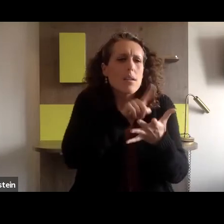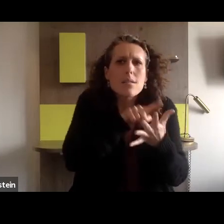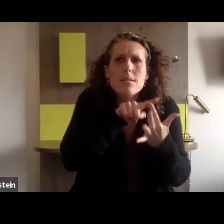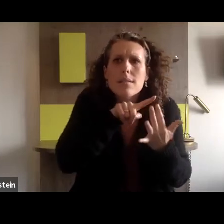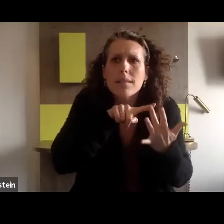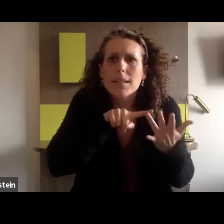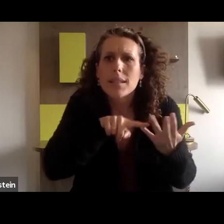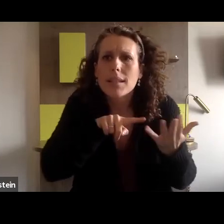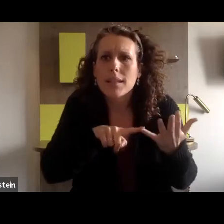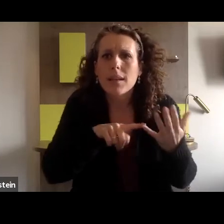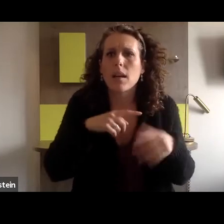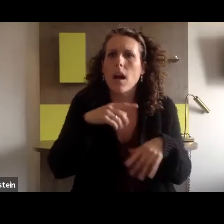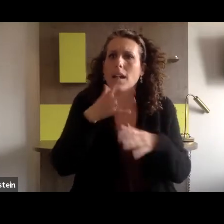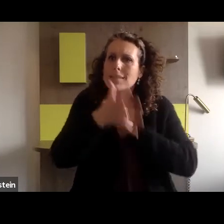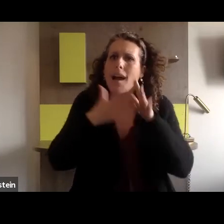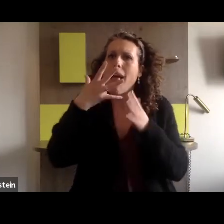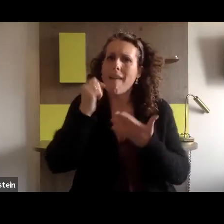are variants which